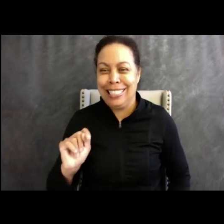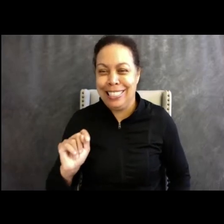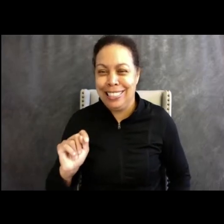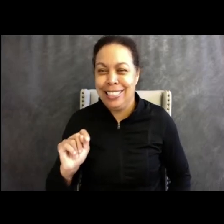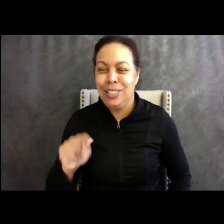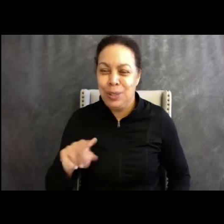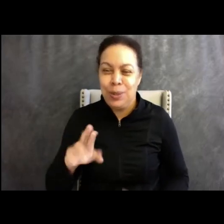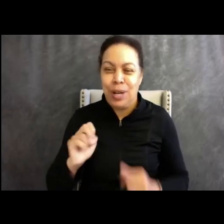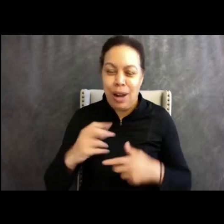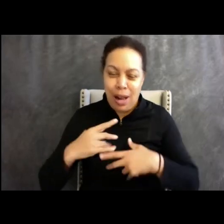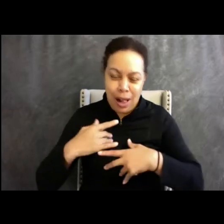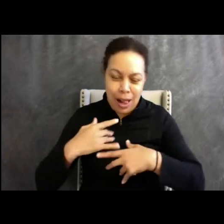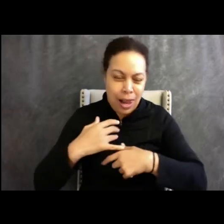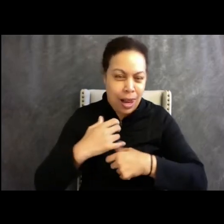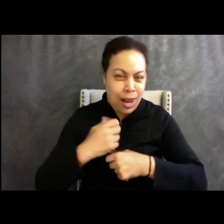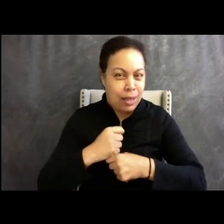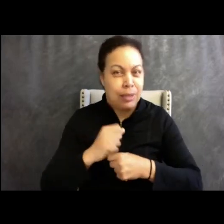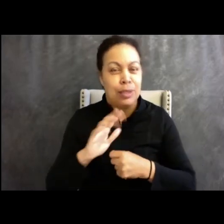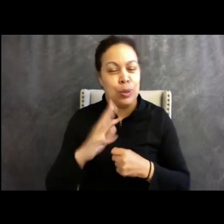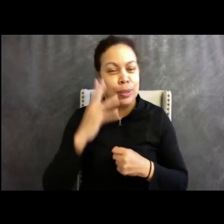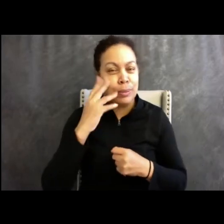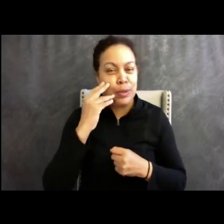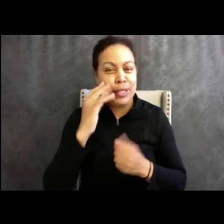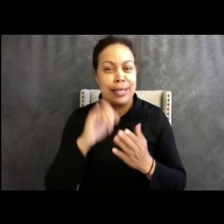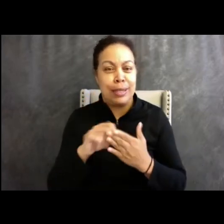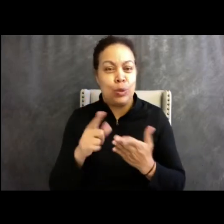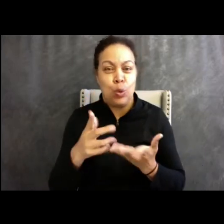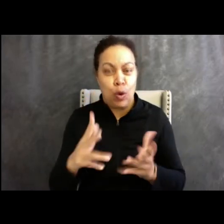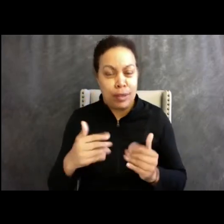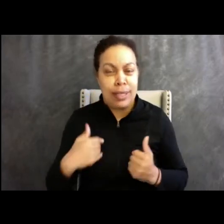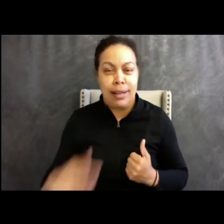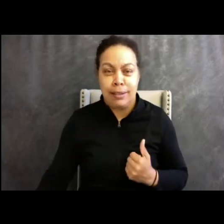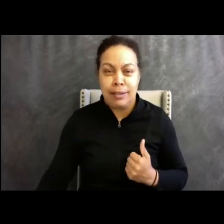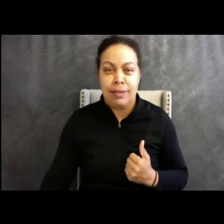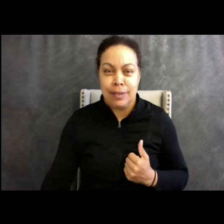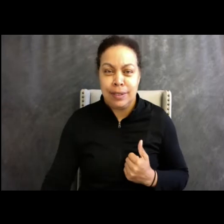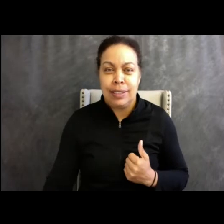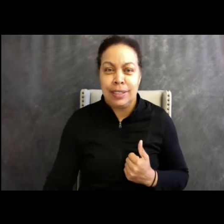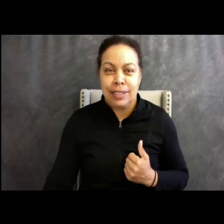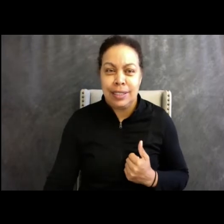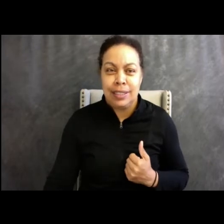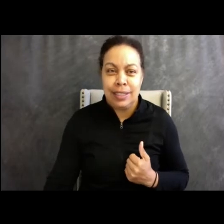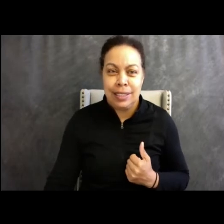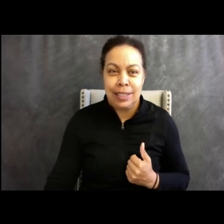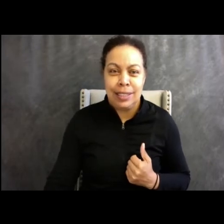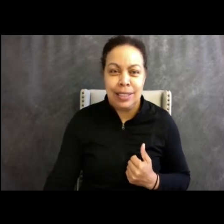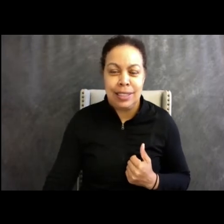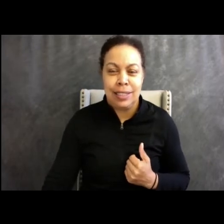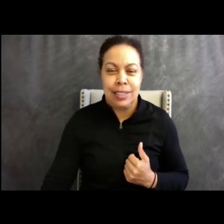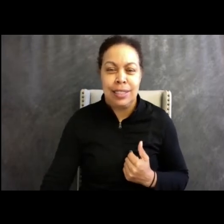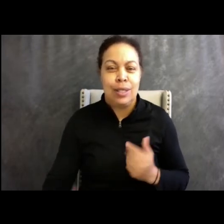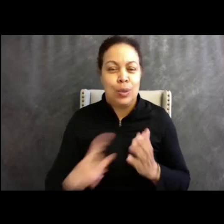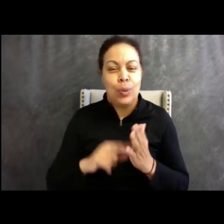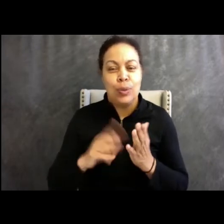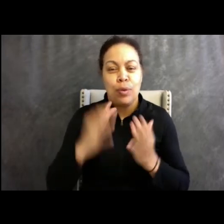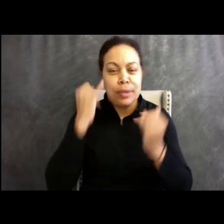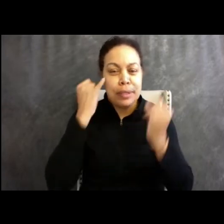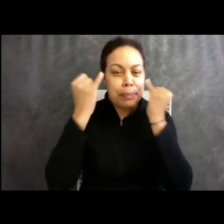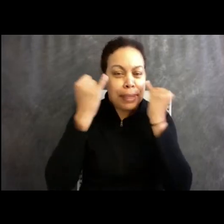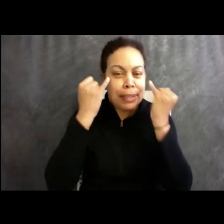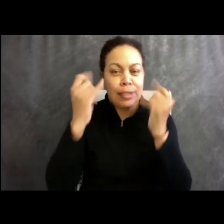boiling down the experiences that you've already had and imagined and sharing them with someone.